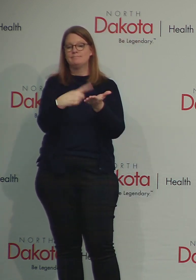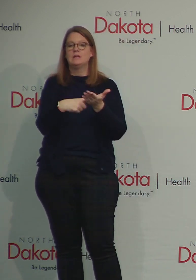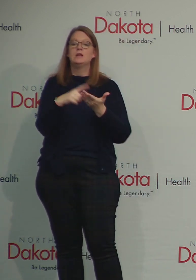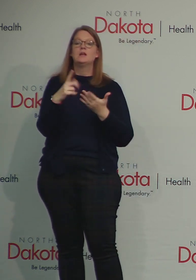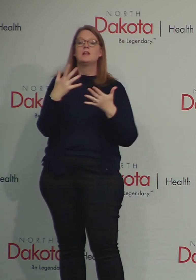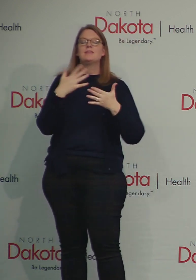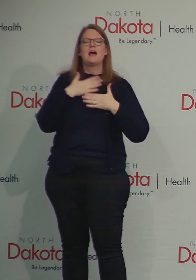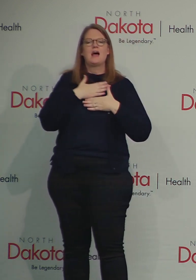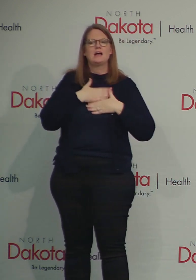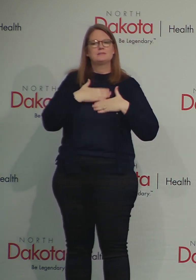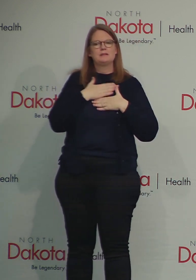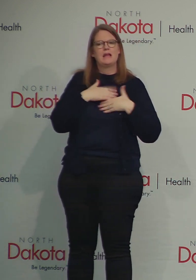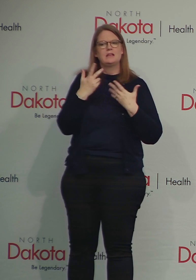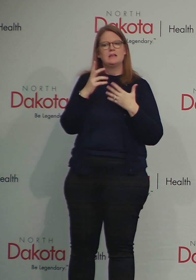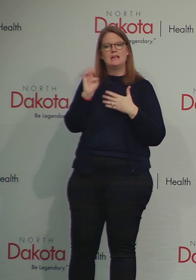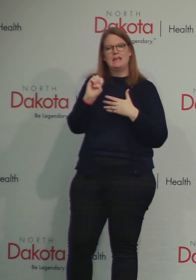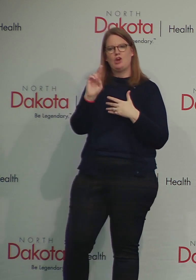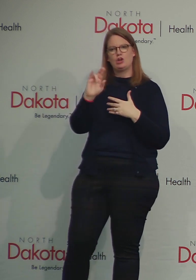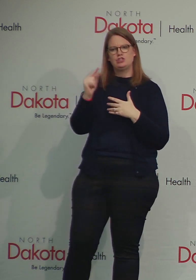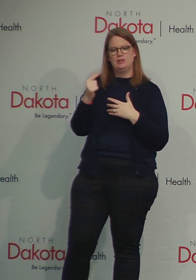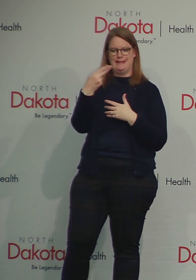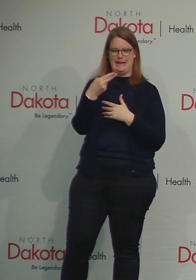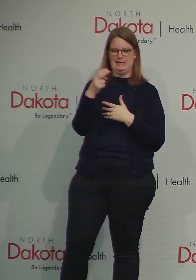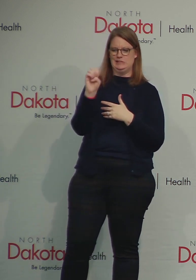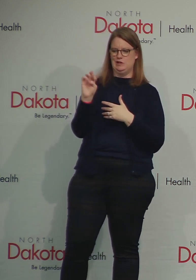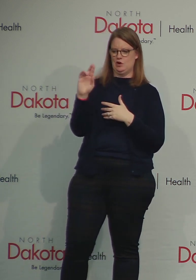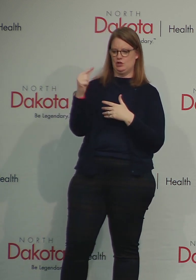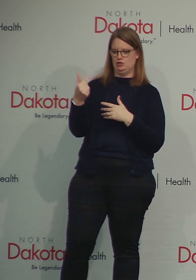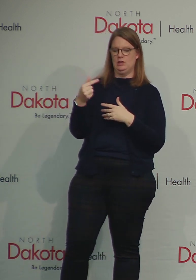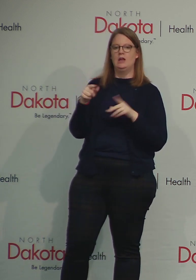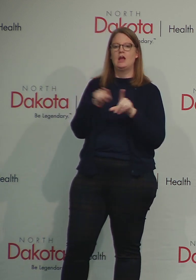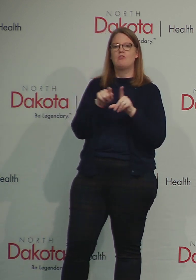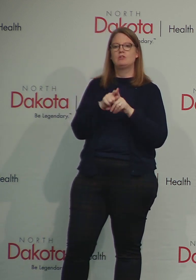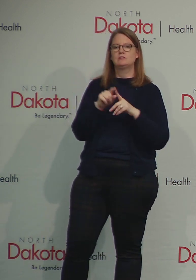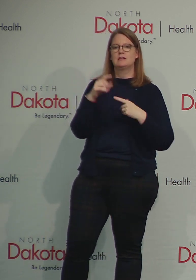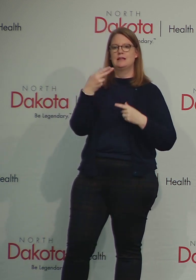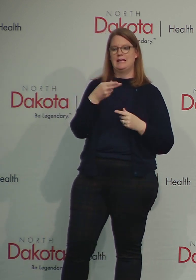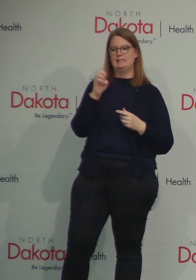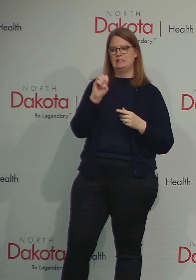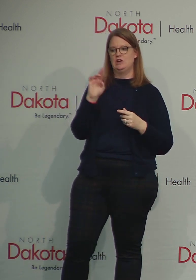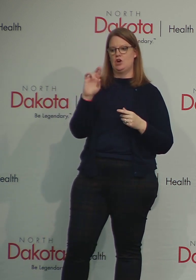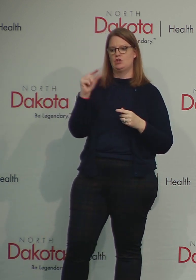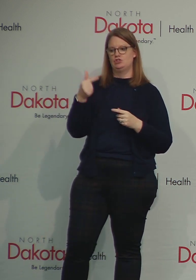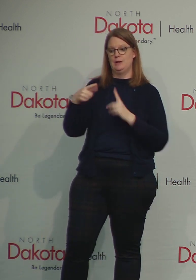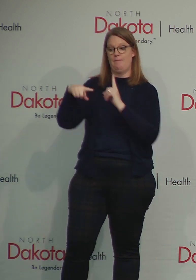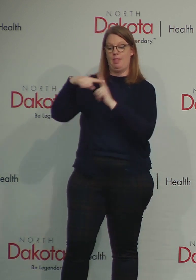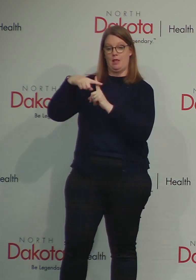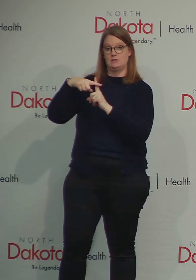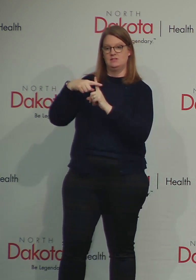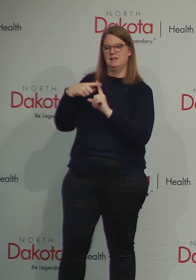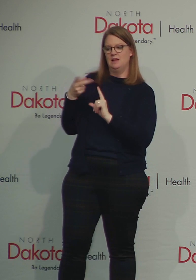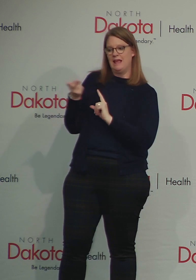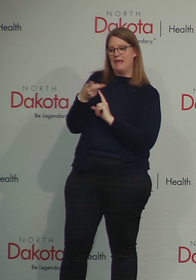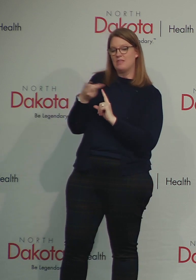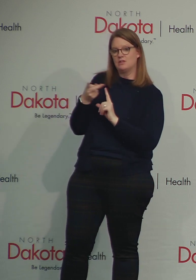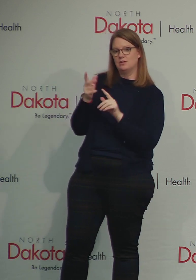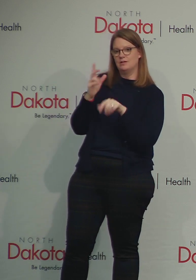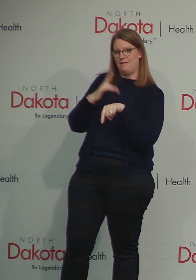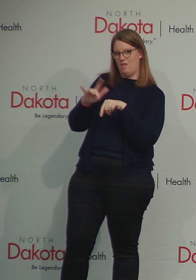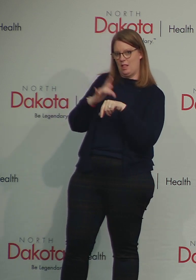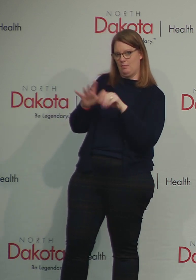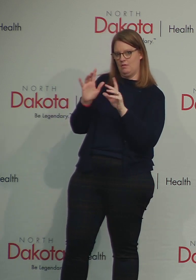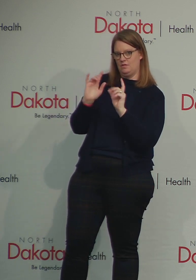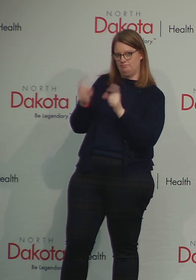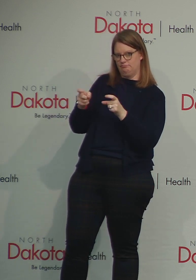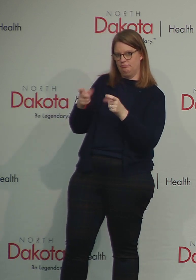Hospitality Emergency Resiliency Grants and the Hospitality Emergency Resiliency Grants Plus, which are available for relief. We'll talk about